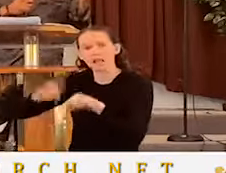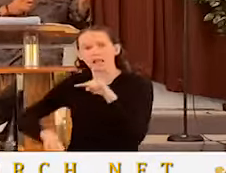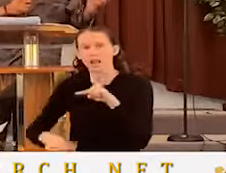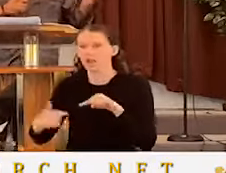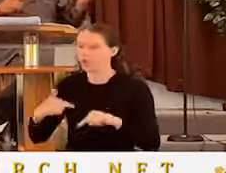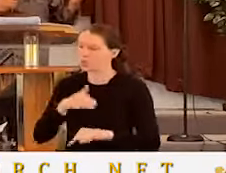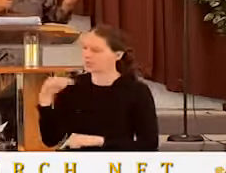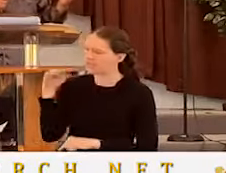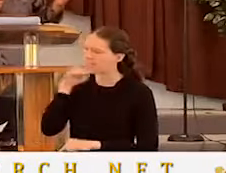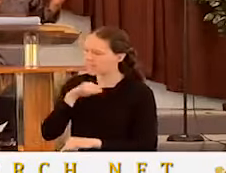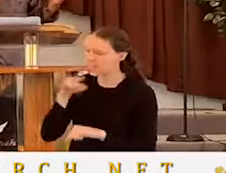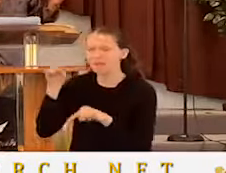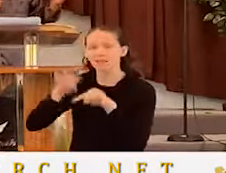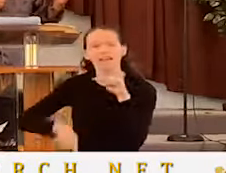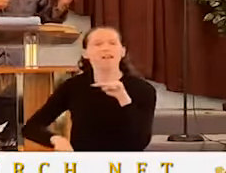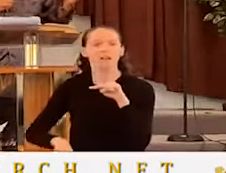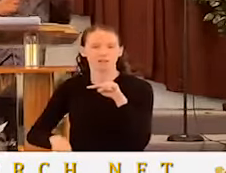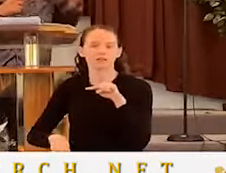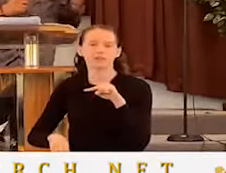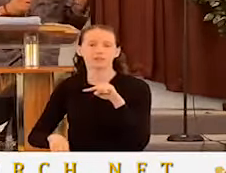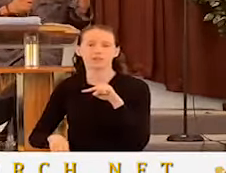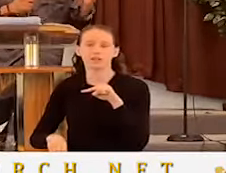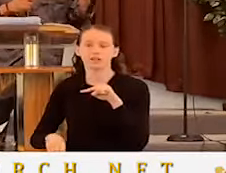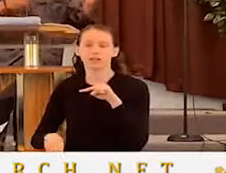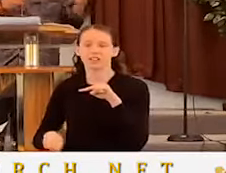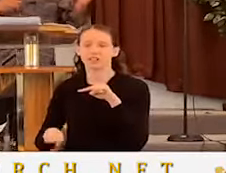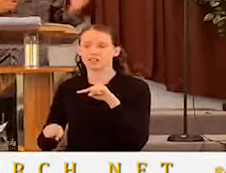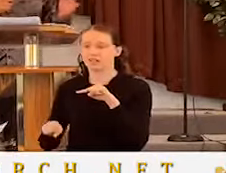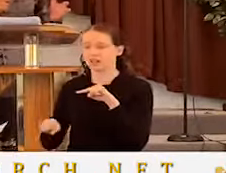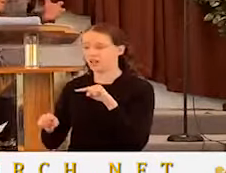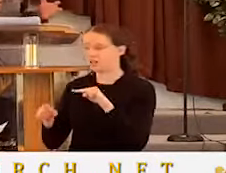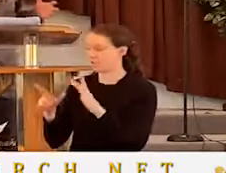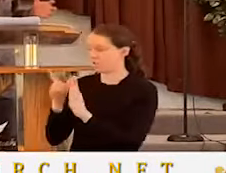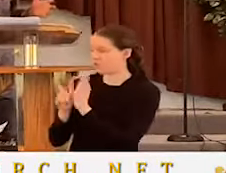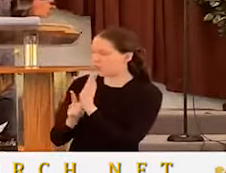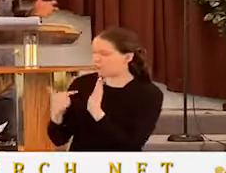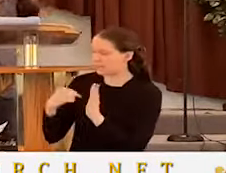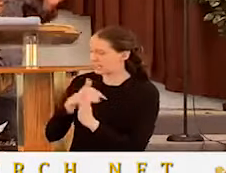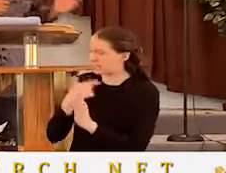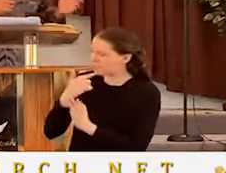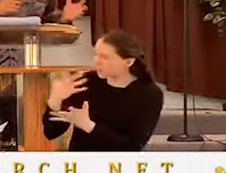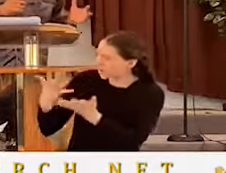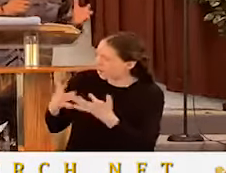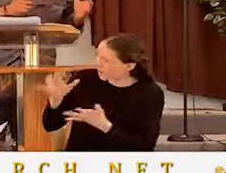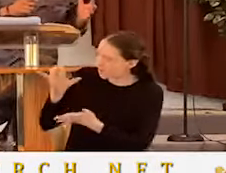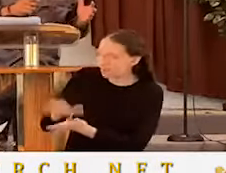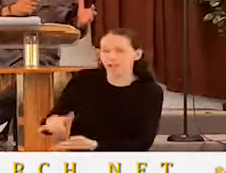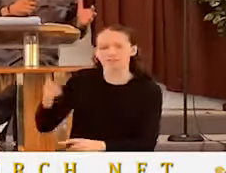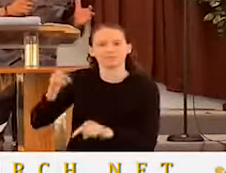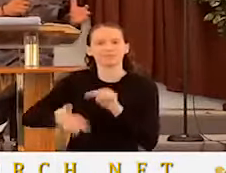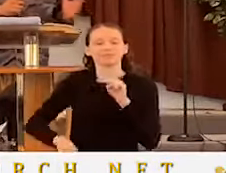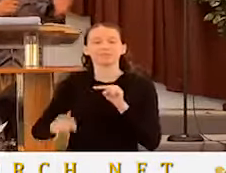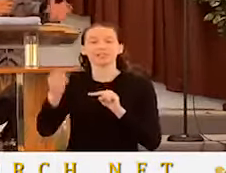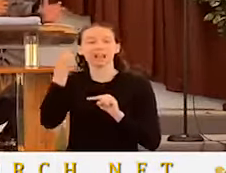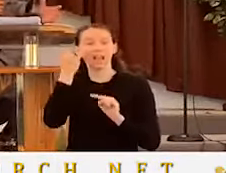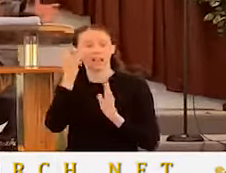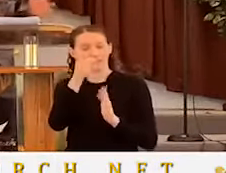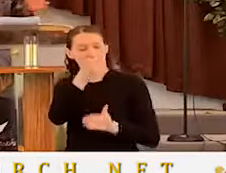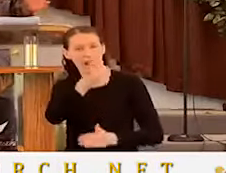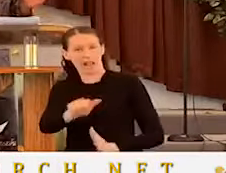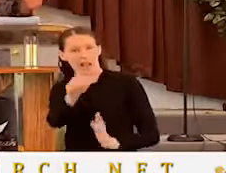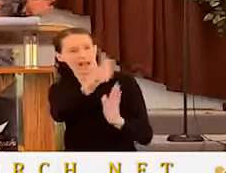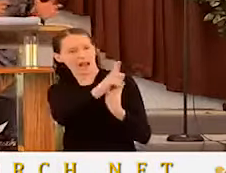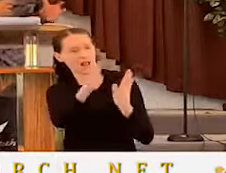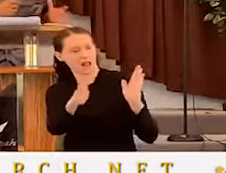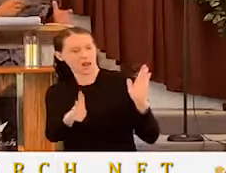False witness. Thou shalt not covet. And if there be any commandment, it is